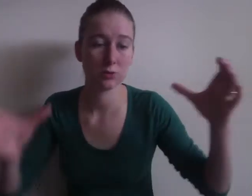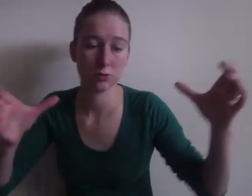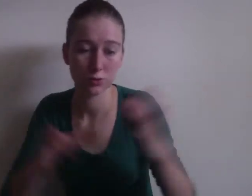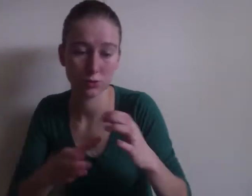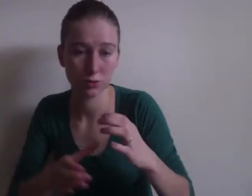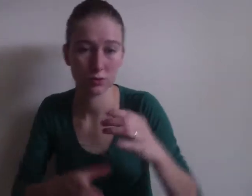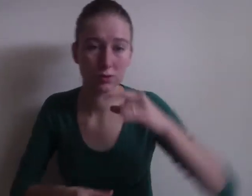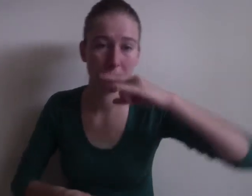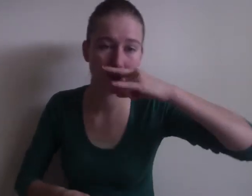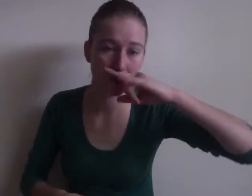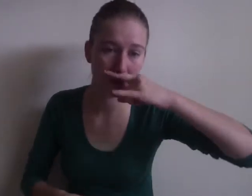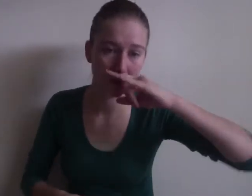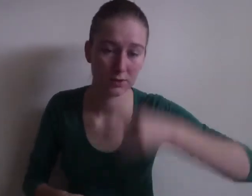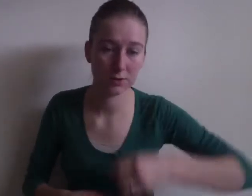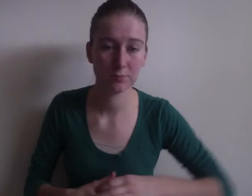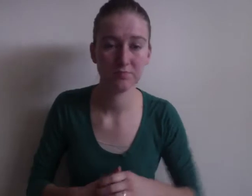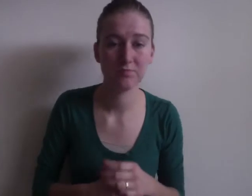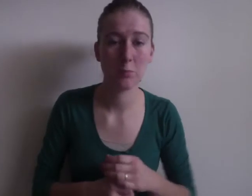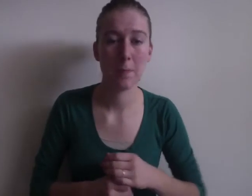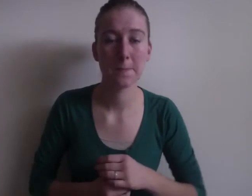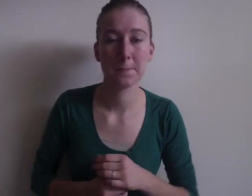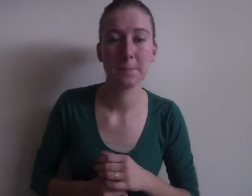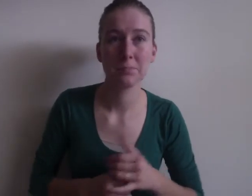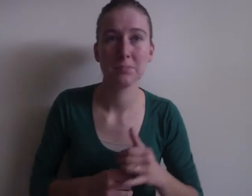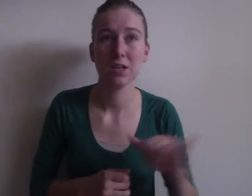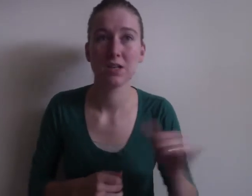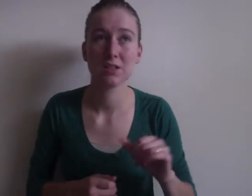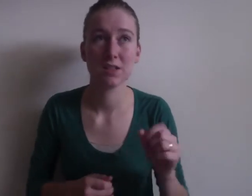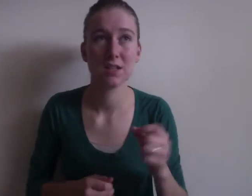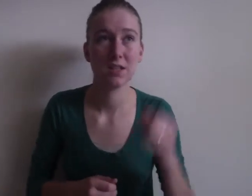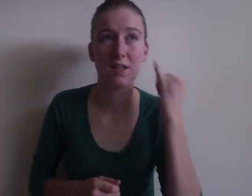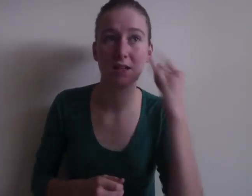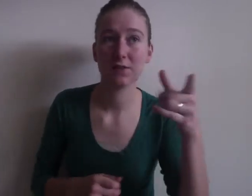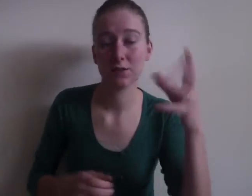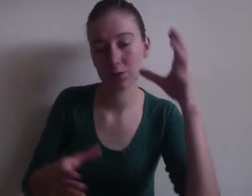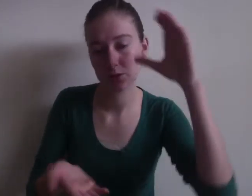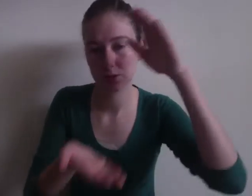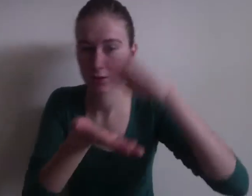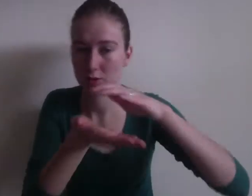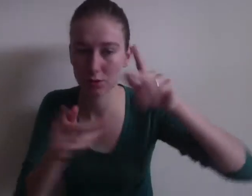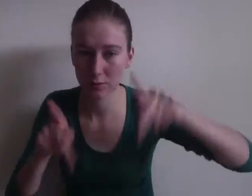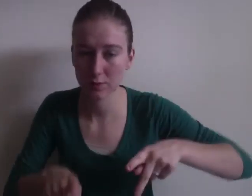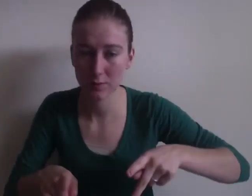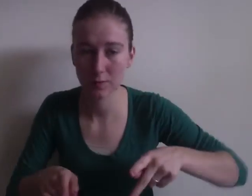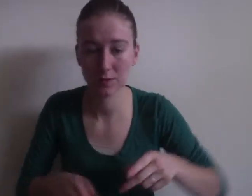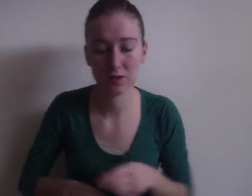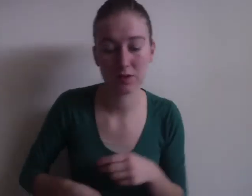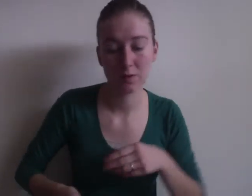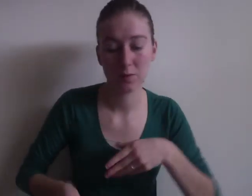was in the movie that could help us understand how she changed sizes? What?